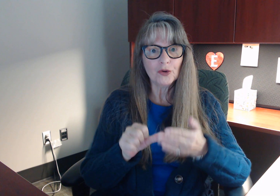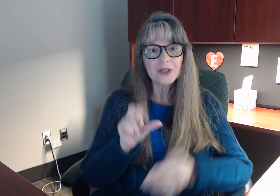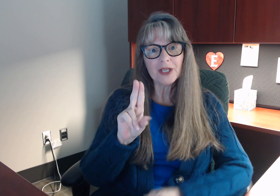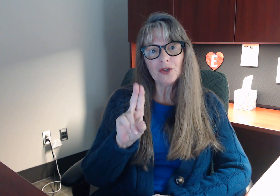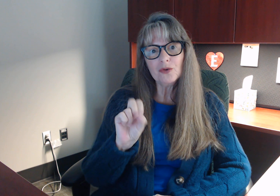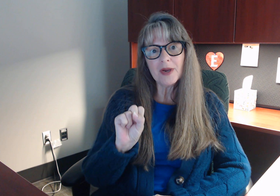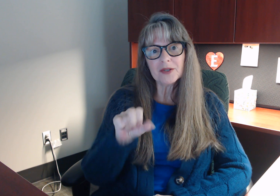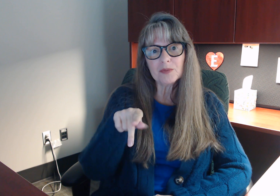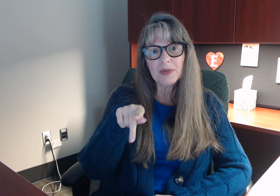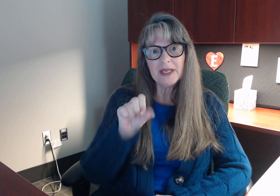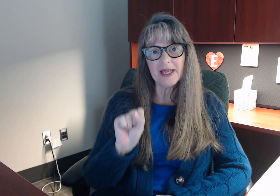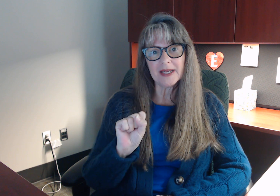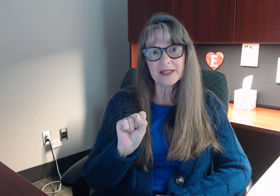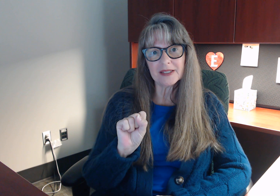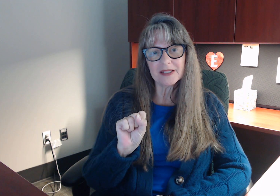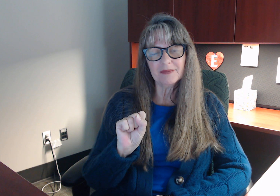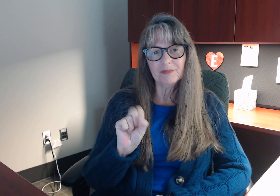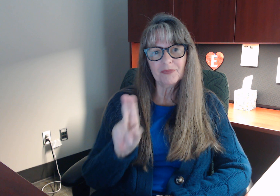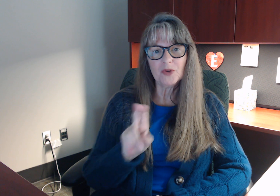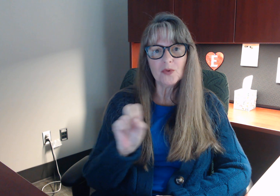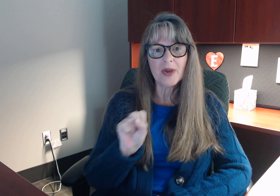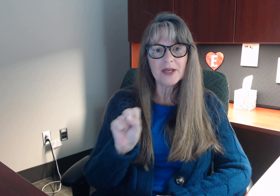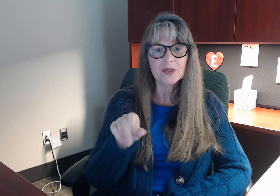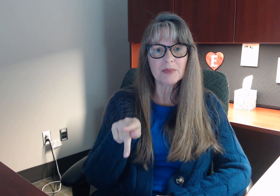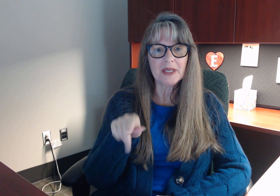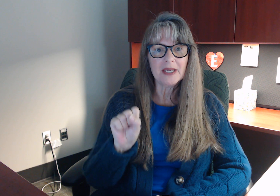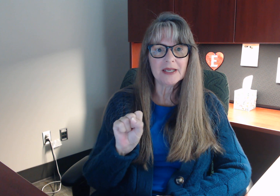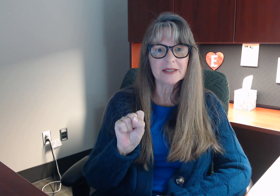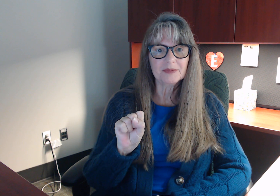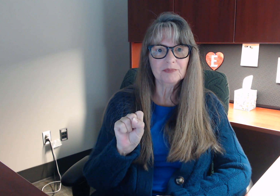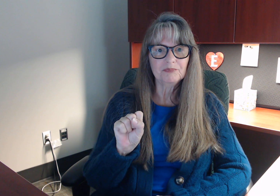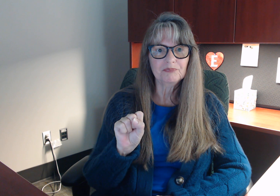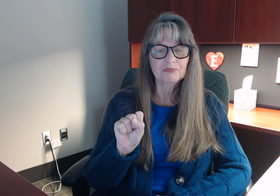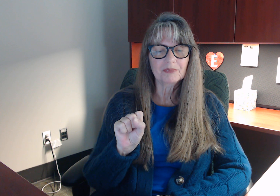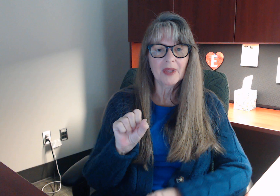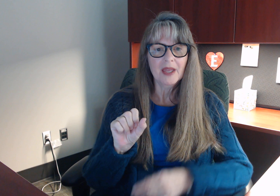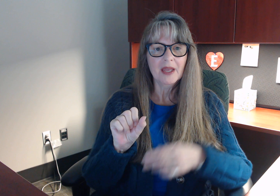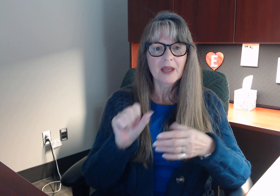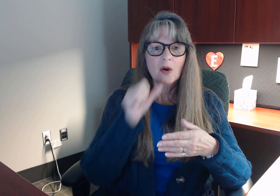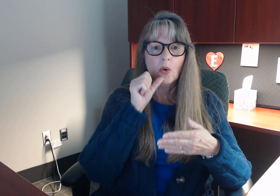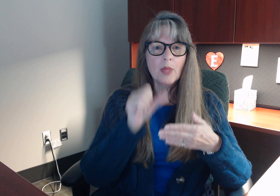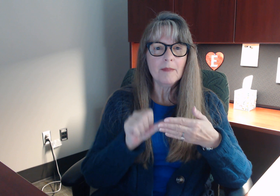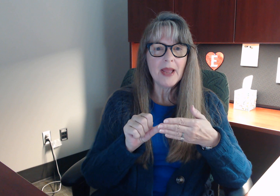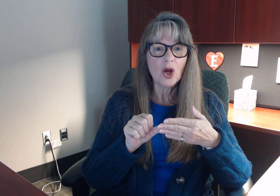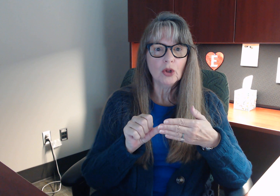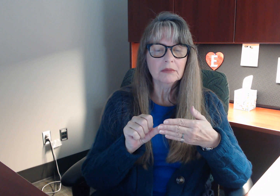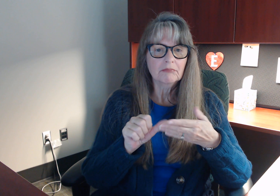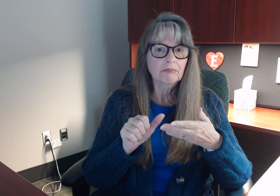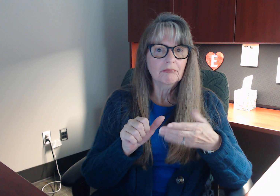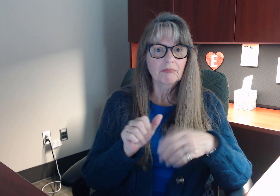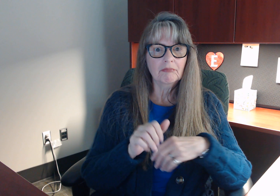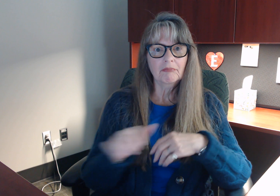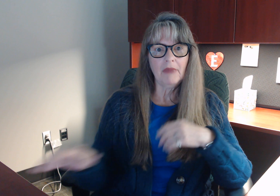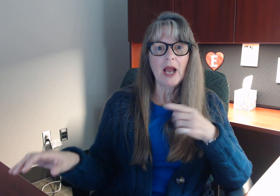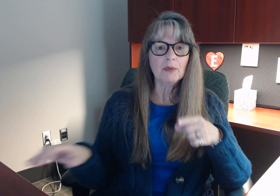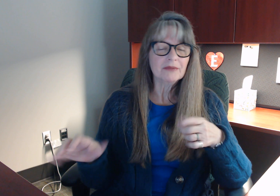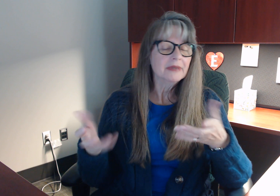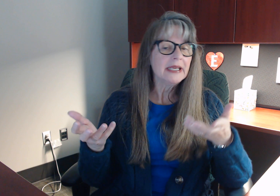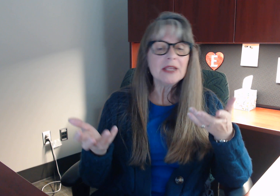could say USPS, USPS, or the mail. I would either